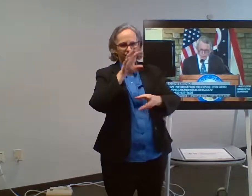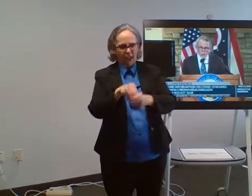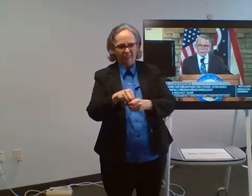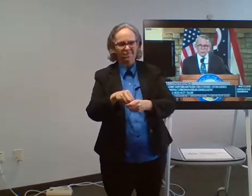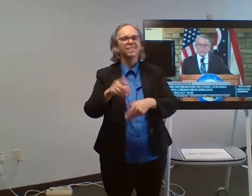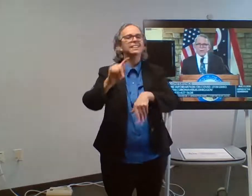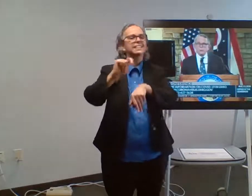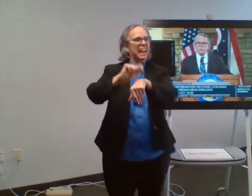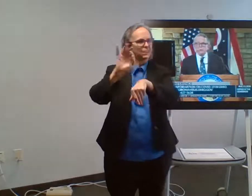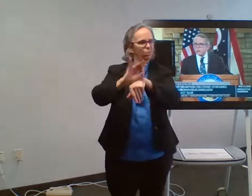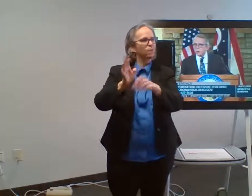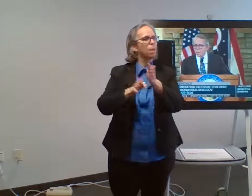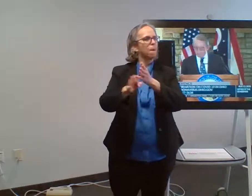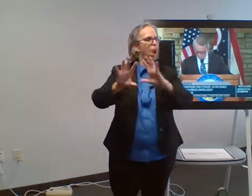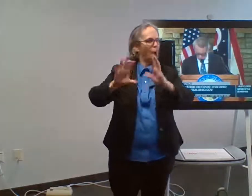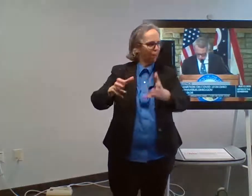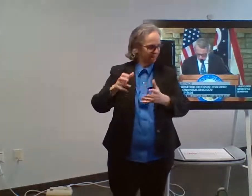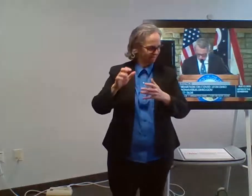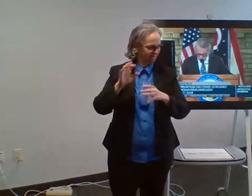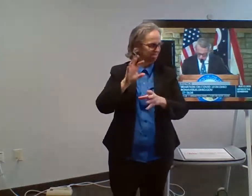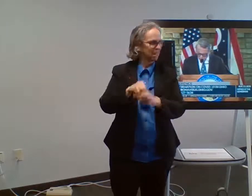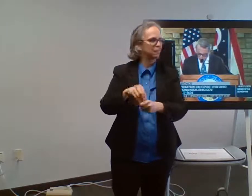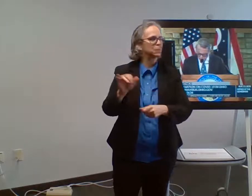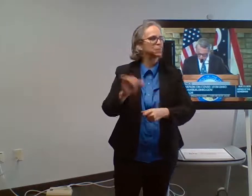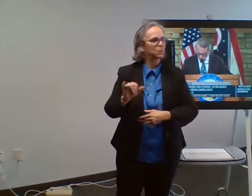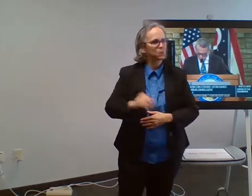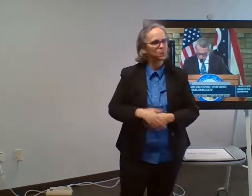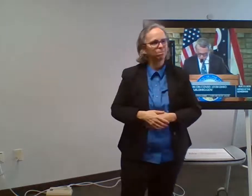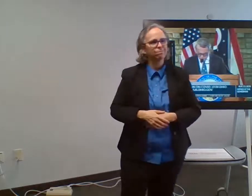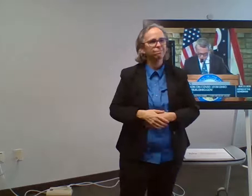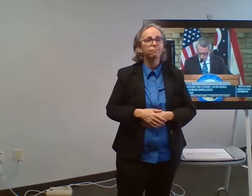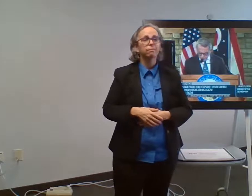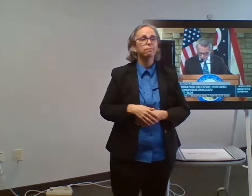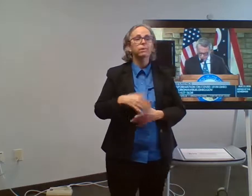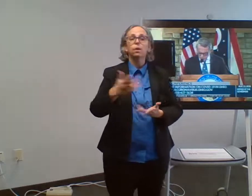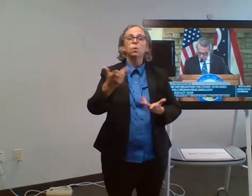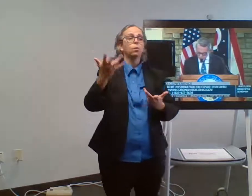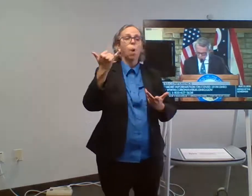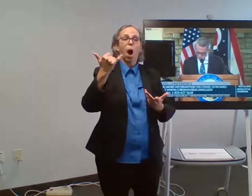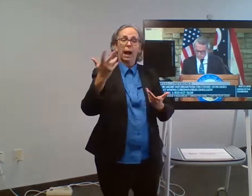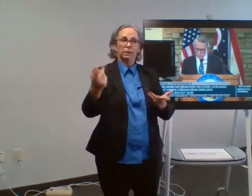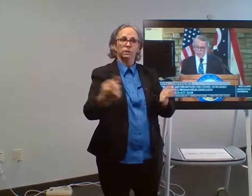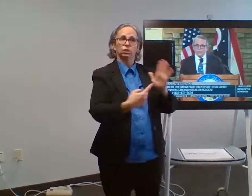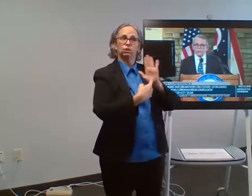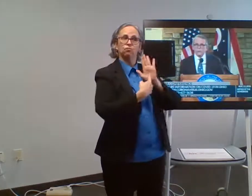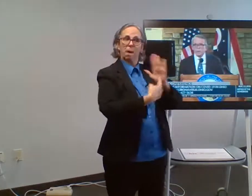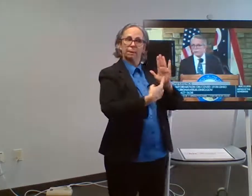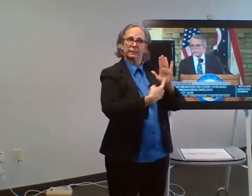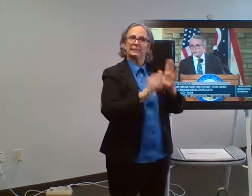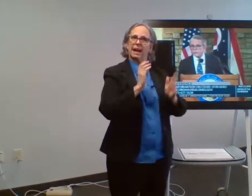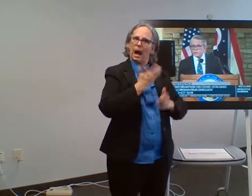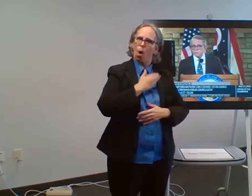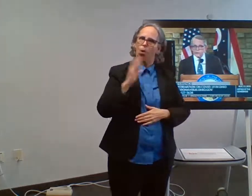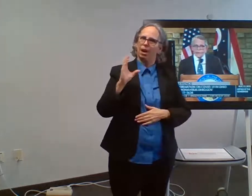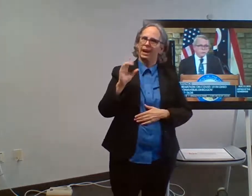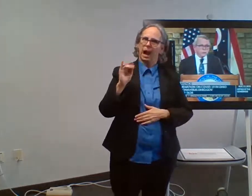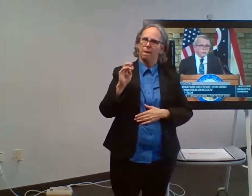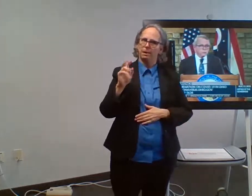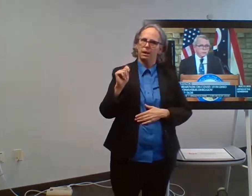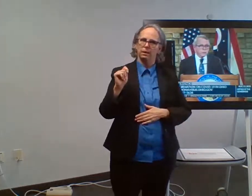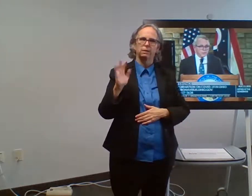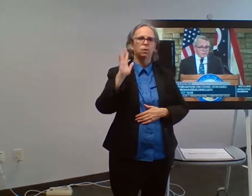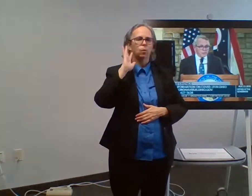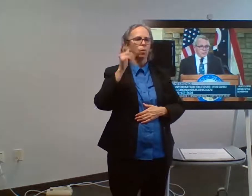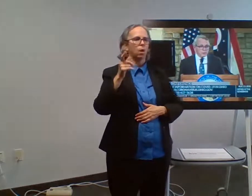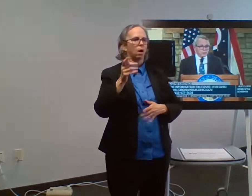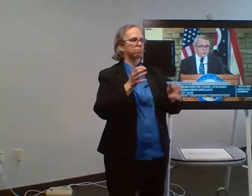to really kind of represent our cabinet and to talk about some of the specific commitments that our directors have made.